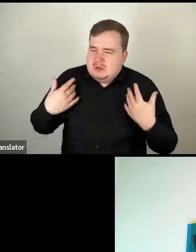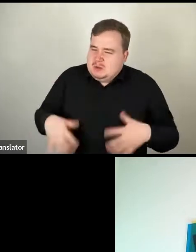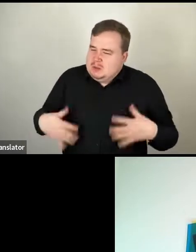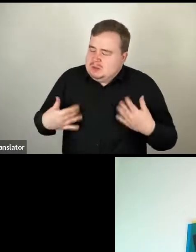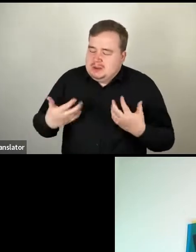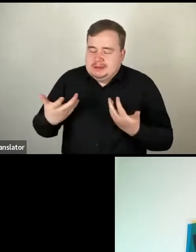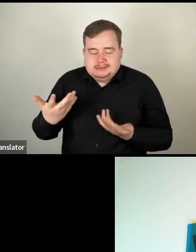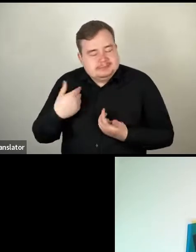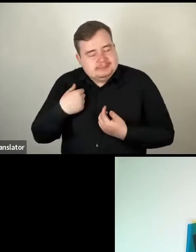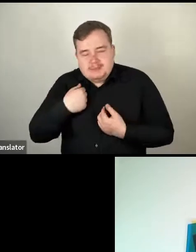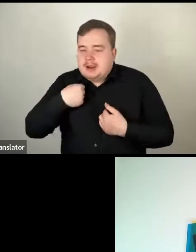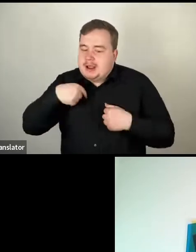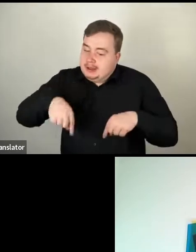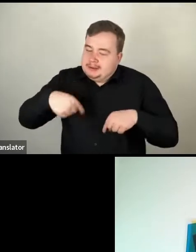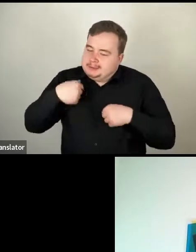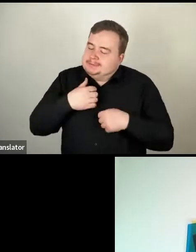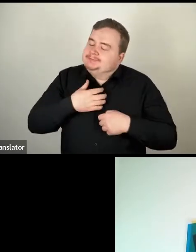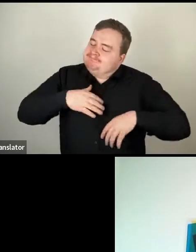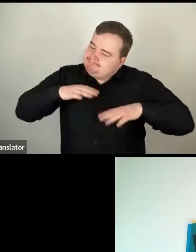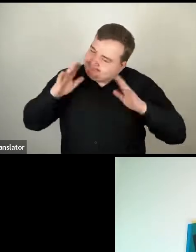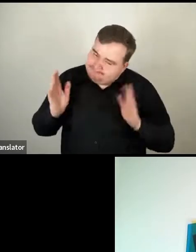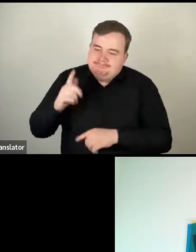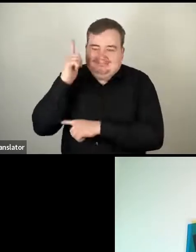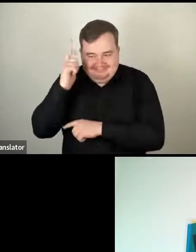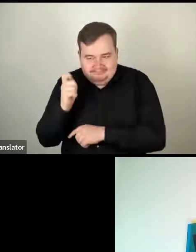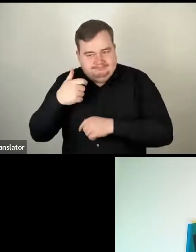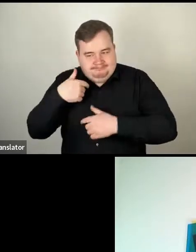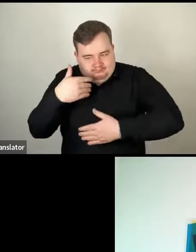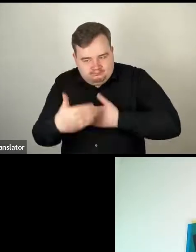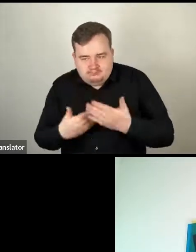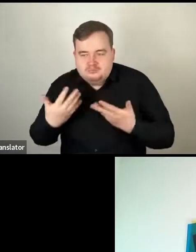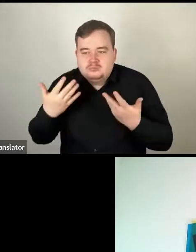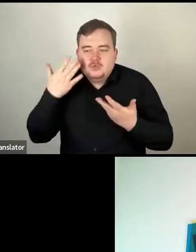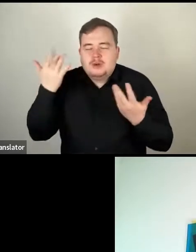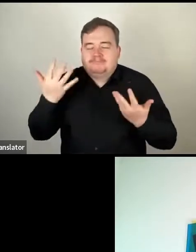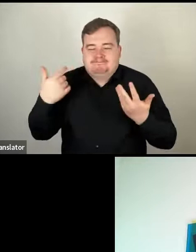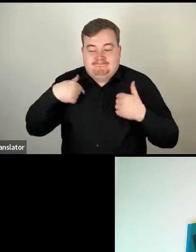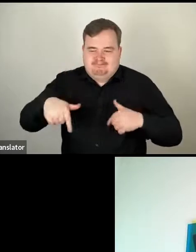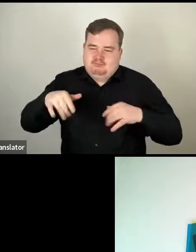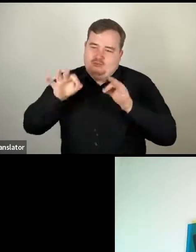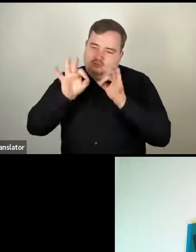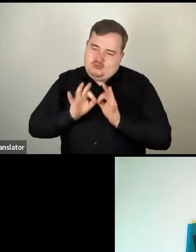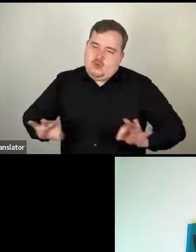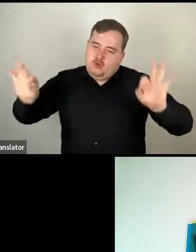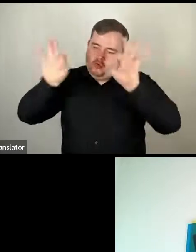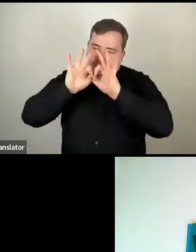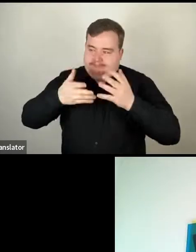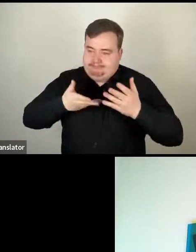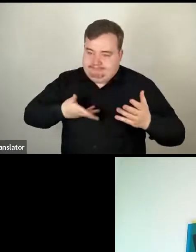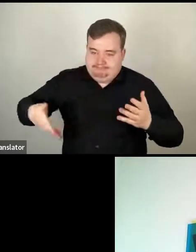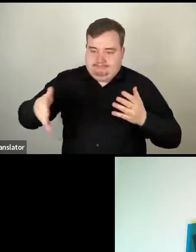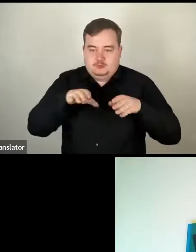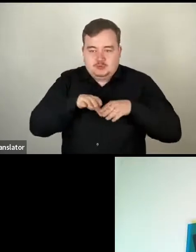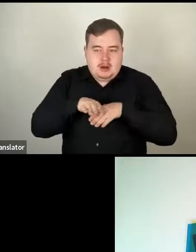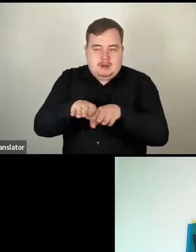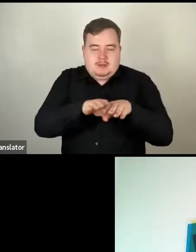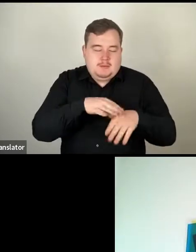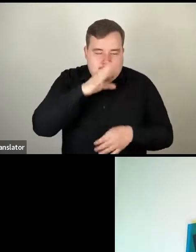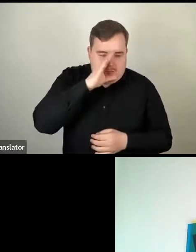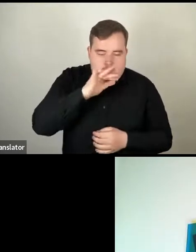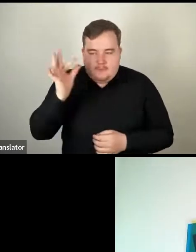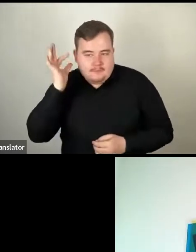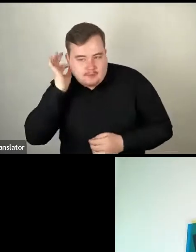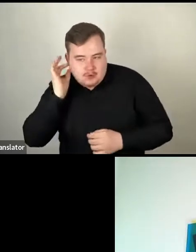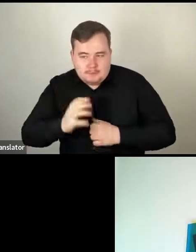long-term cooperation on the important issue on gender equality in Parliament. Therefore, over the next